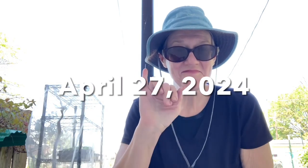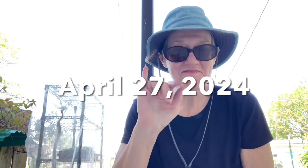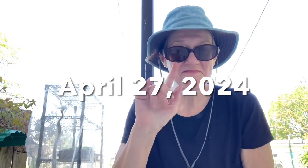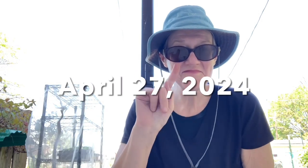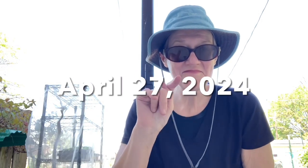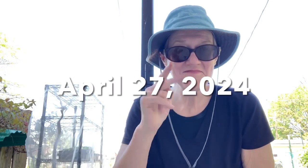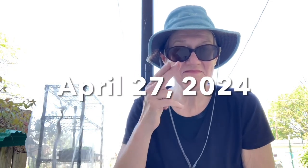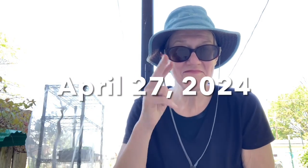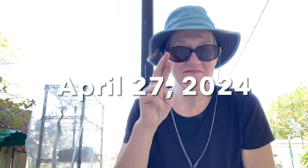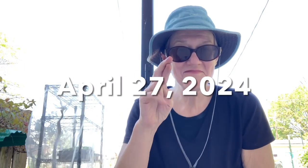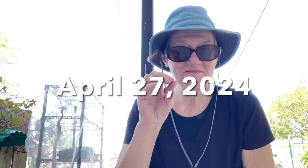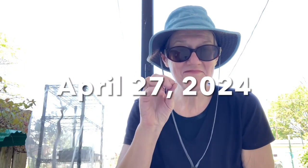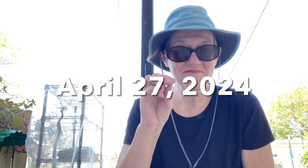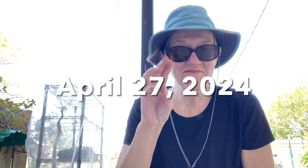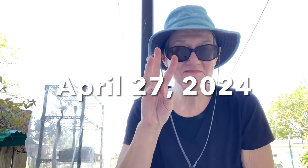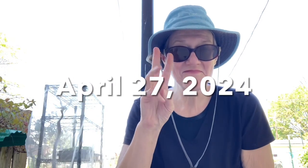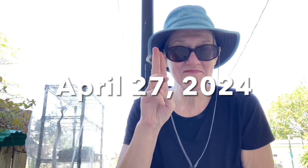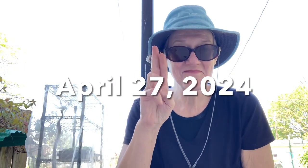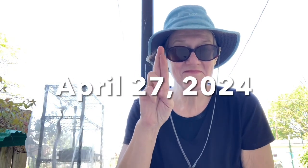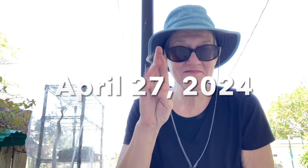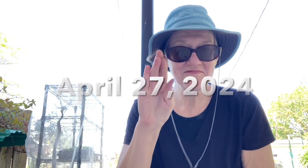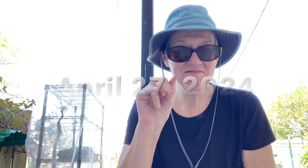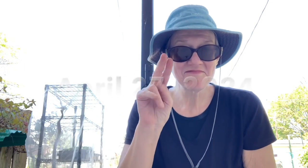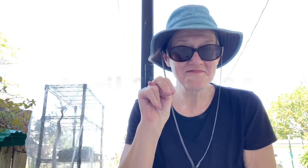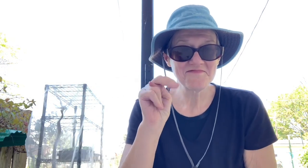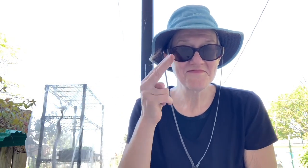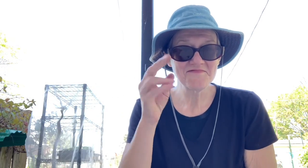to Withrow Urban Homestead.